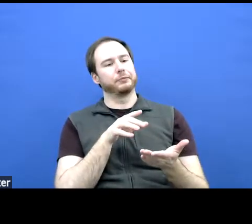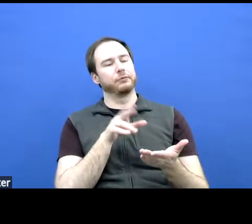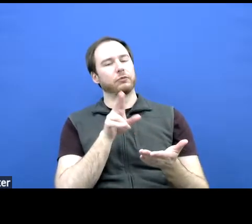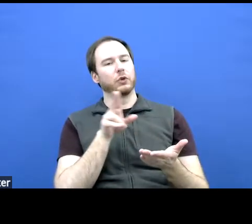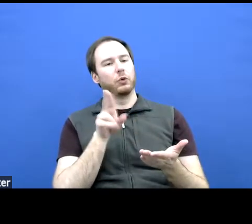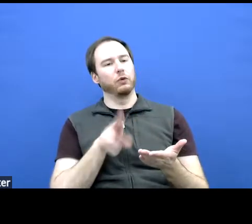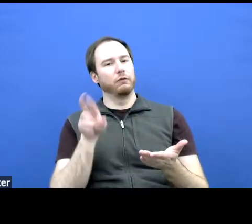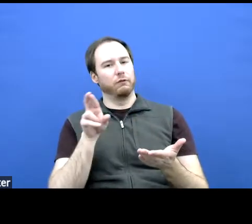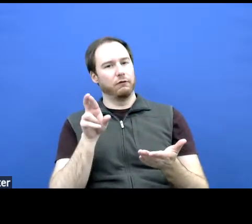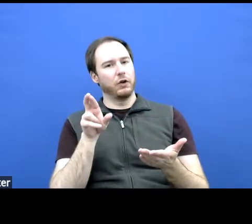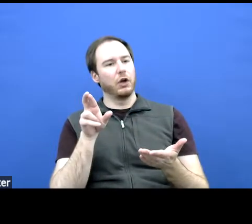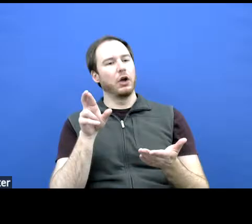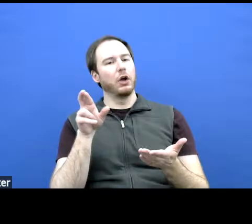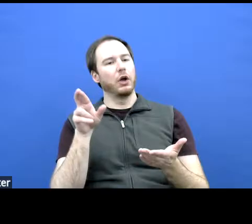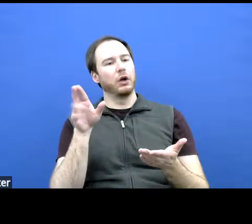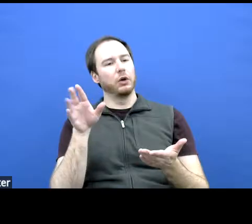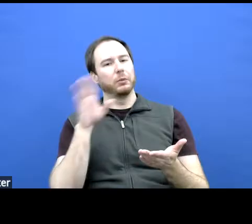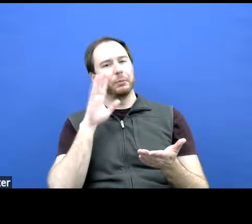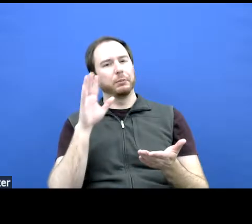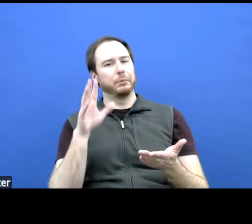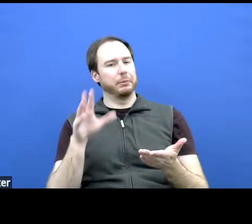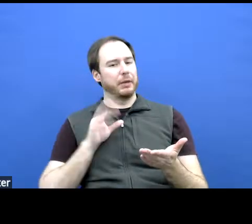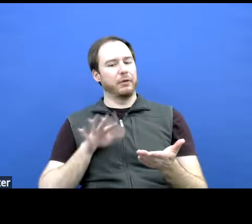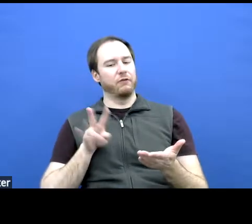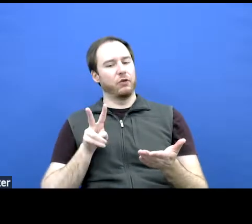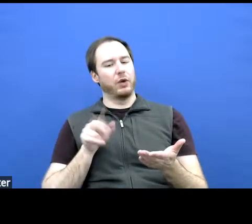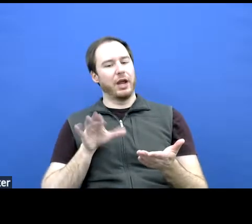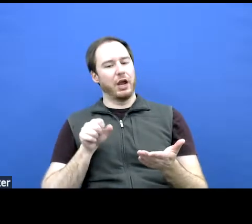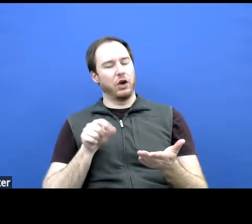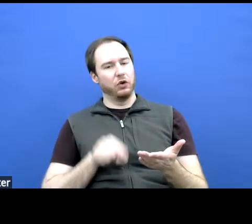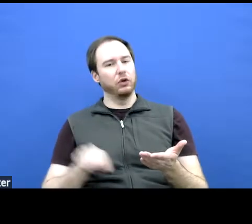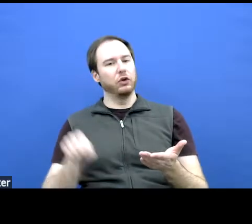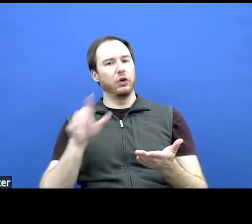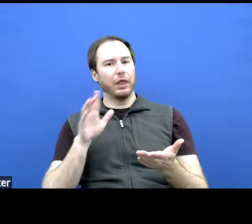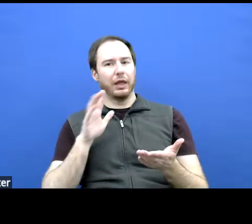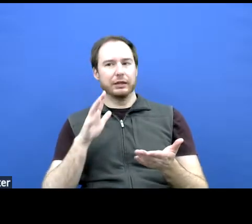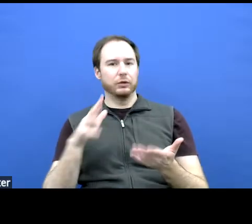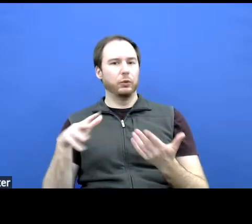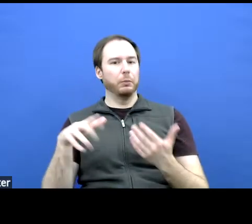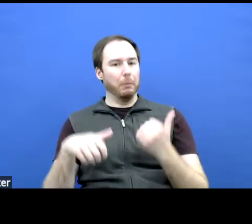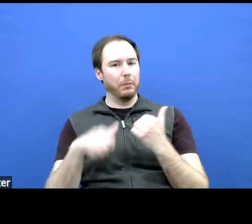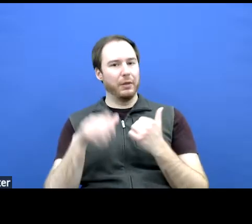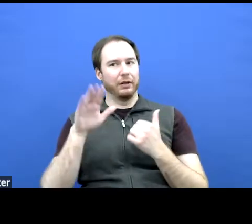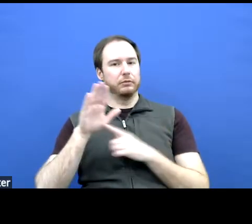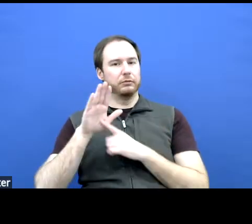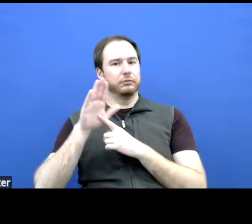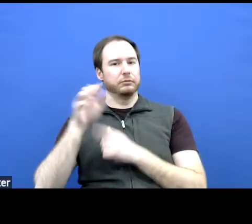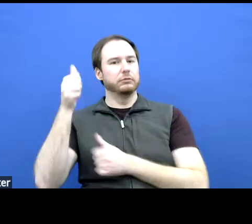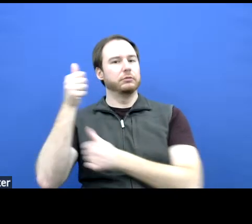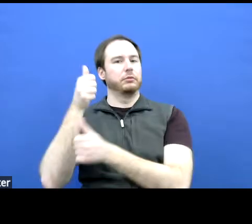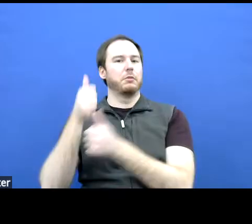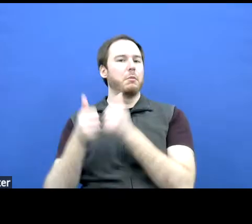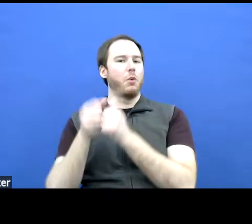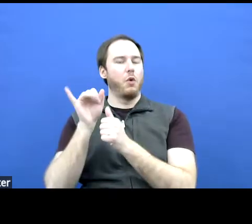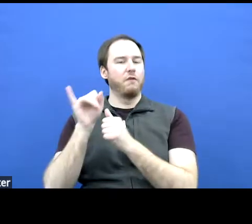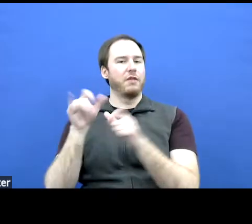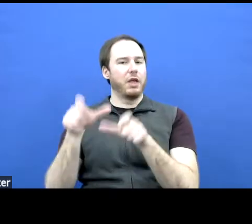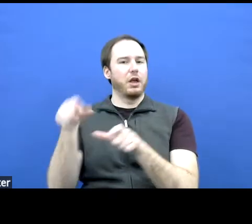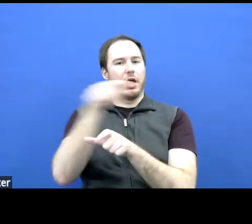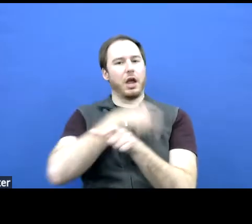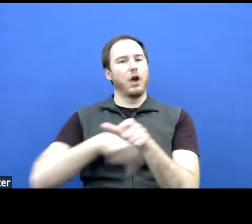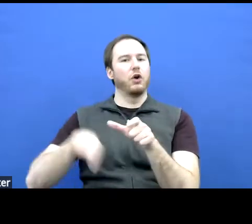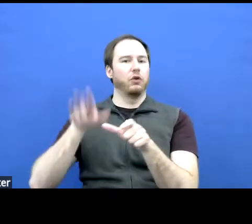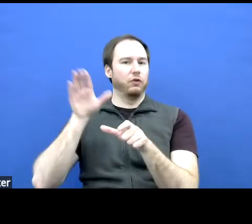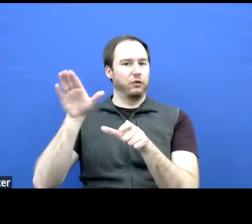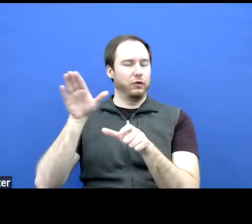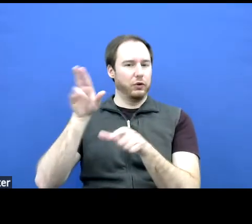University of Rochester, as we mentioned, they're going to take about 42 acres. That contains most of the outer ring road. They will be owning the outer ring